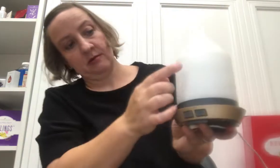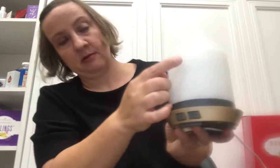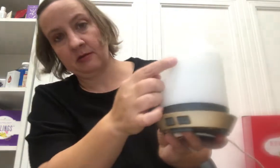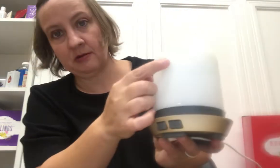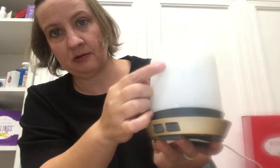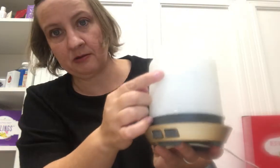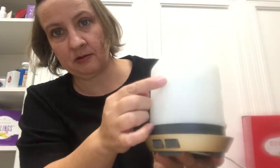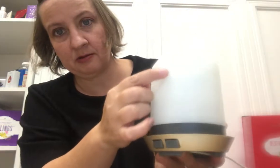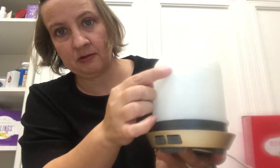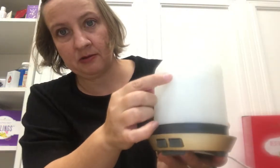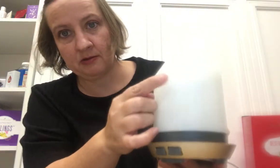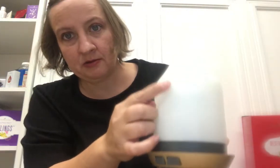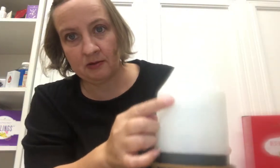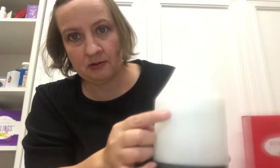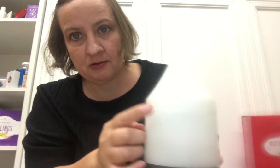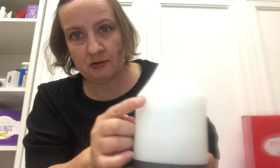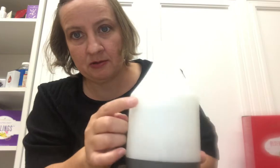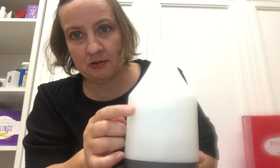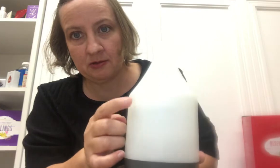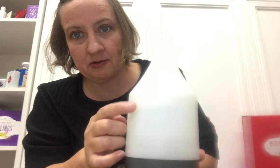So those will line up perfectly.